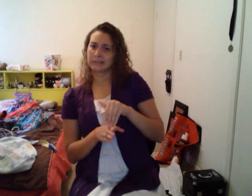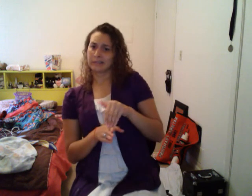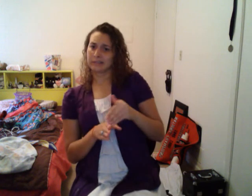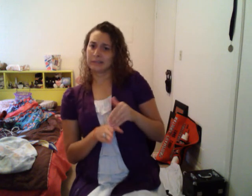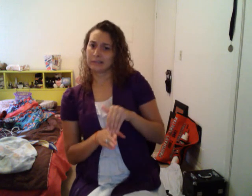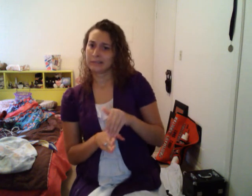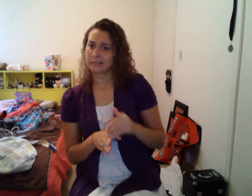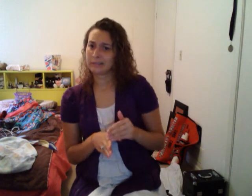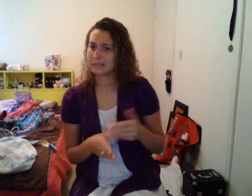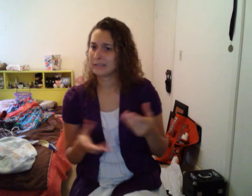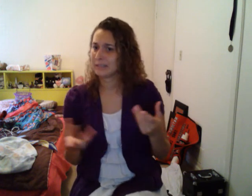consequentialist moral reasoning.